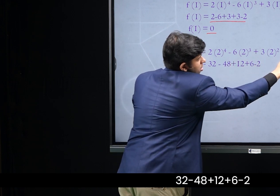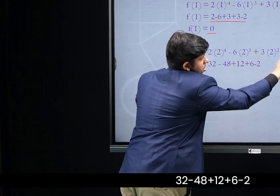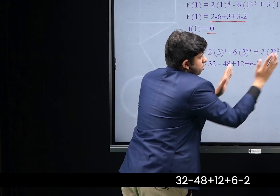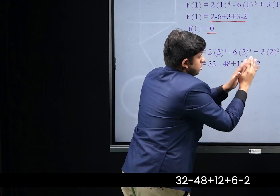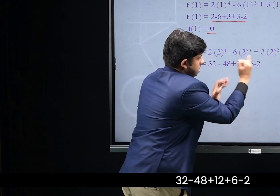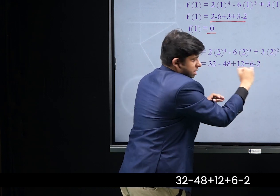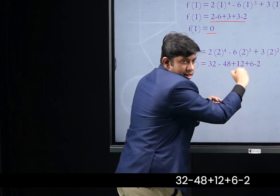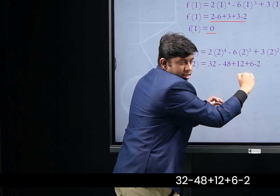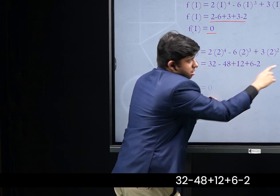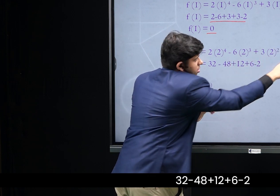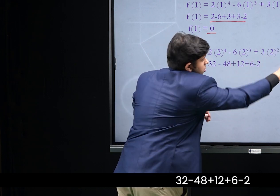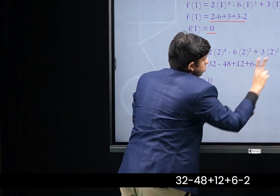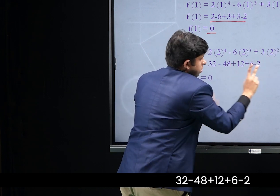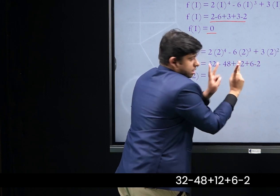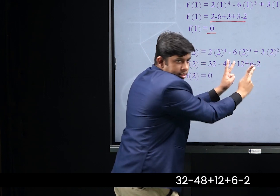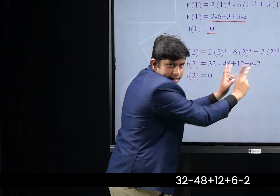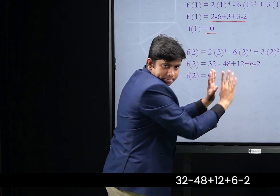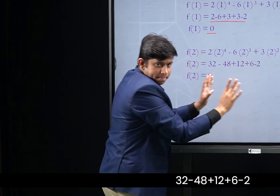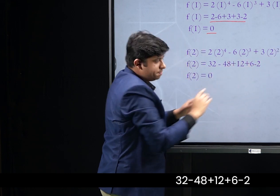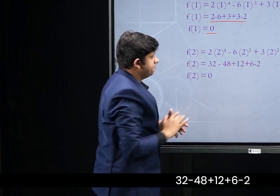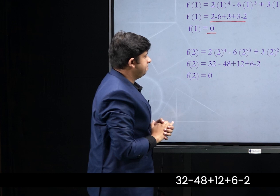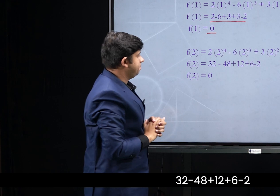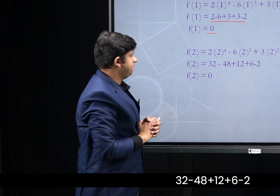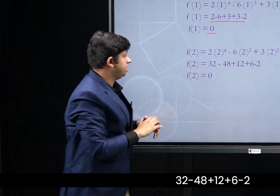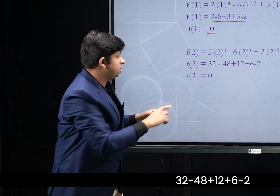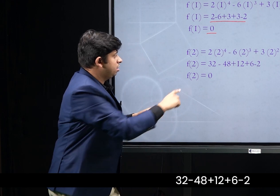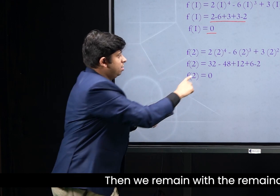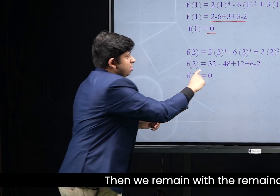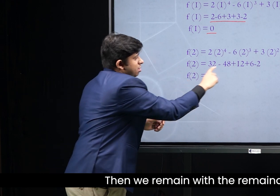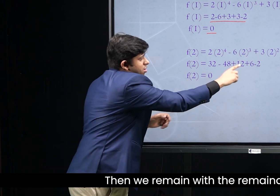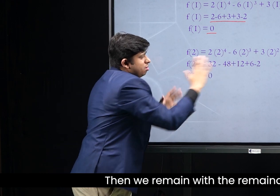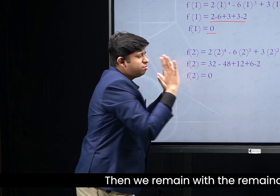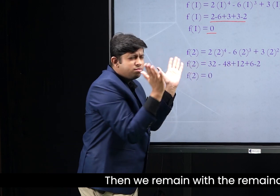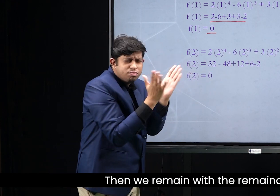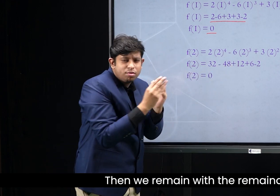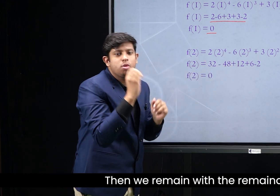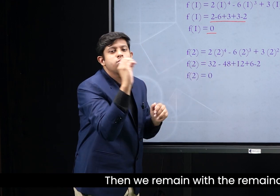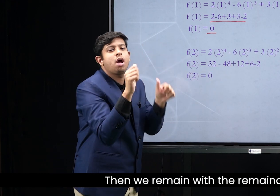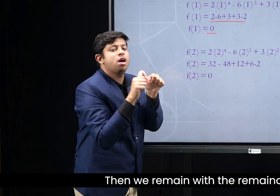48 plus 12 plus 6 minus 2. Then we remain with the remainder 0.